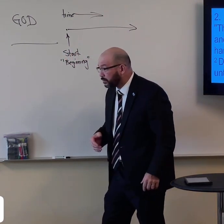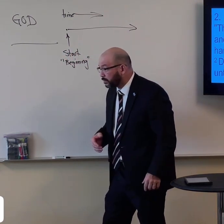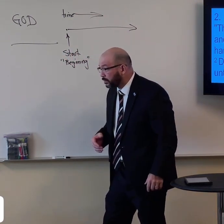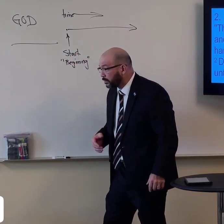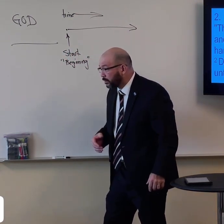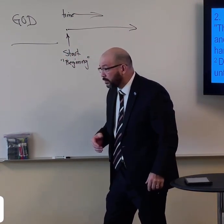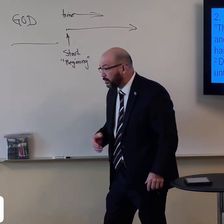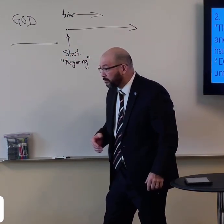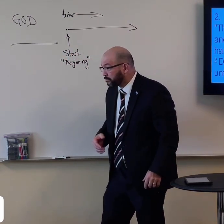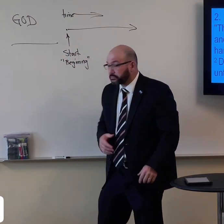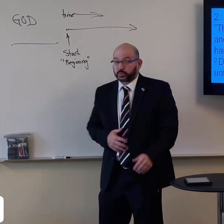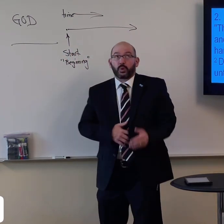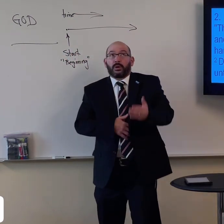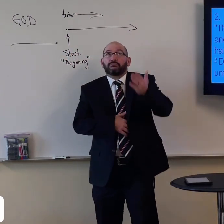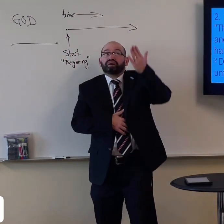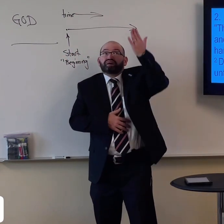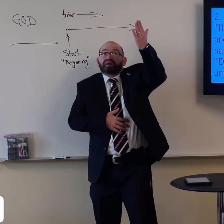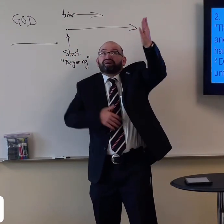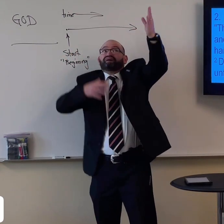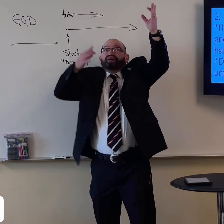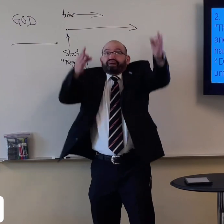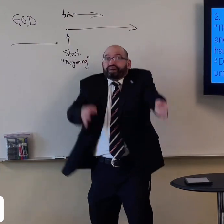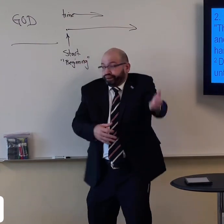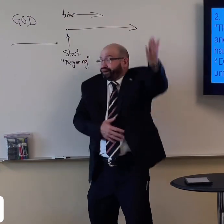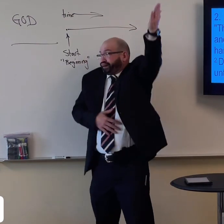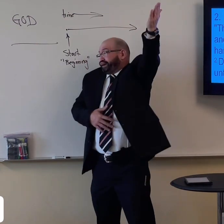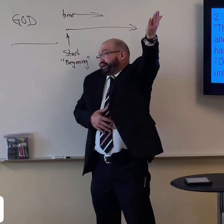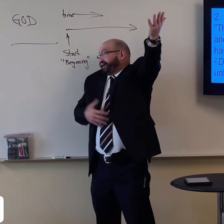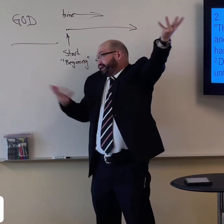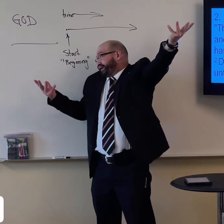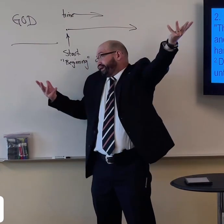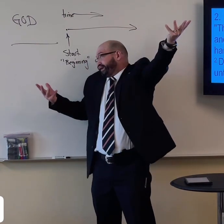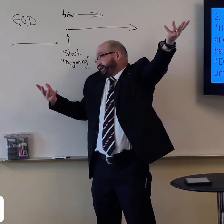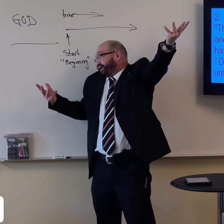Do they have families and generations? God made that decision.